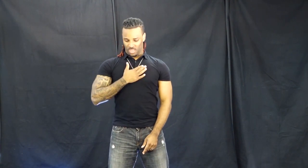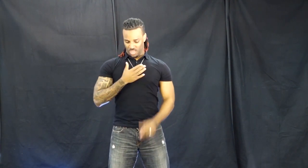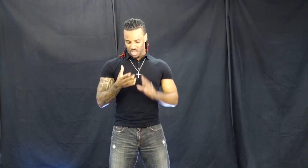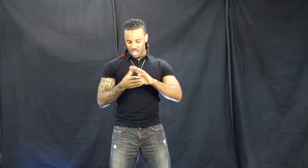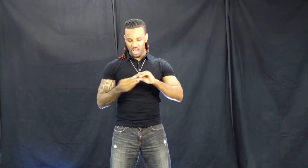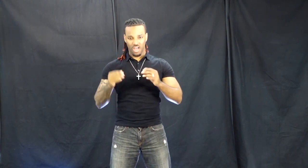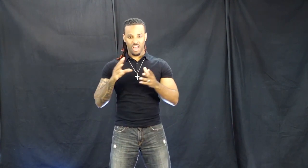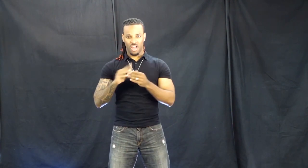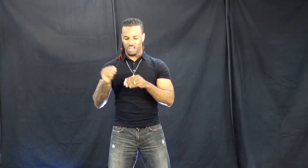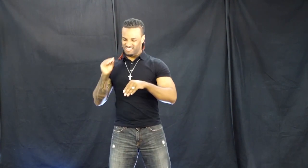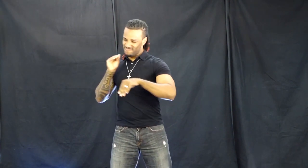by my story,